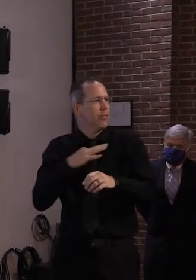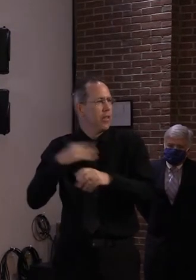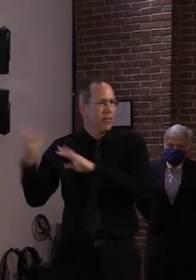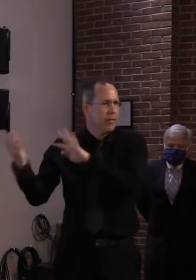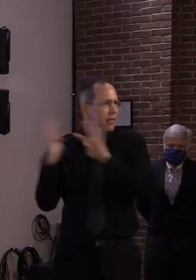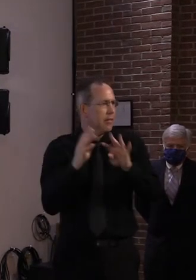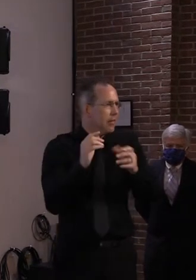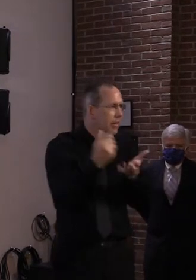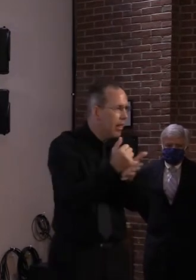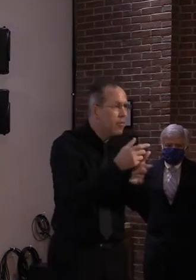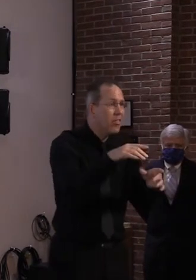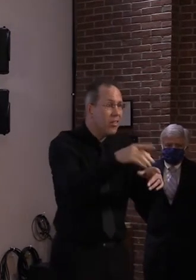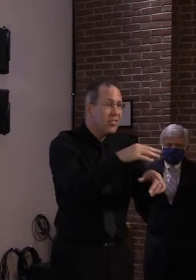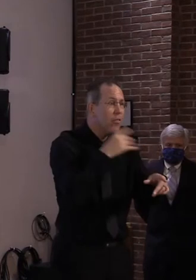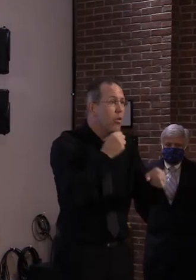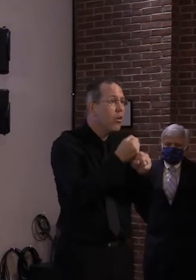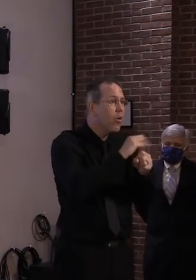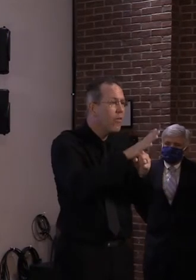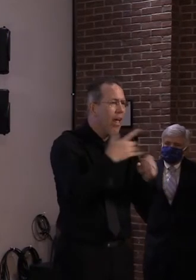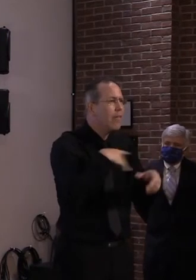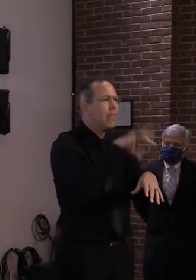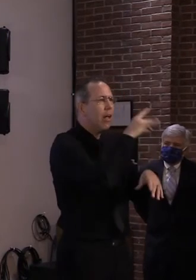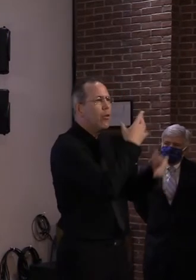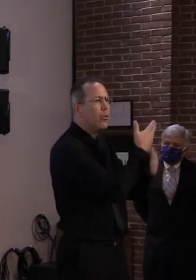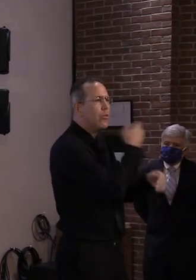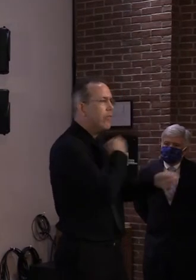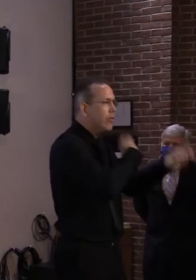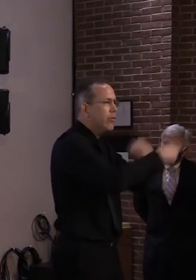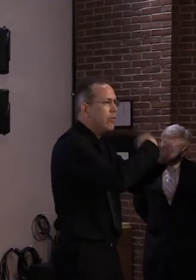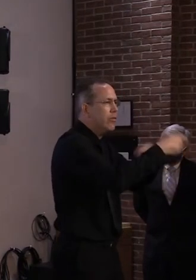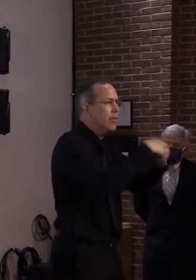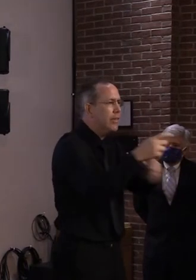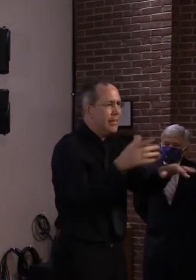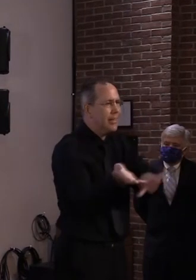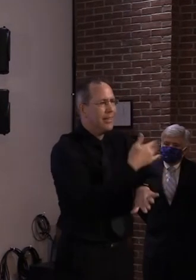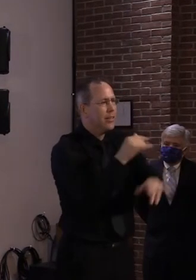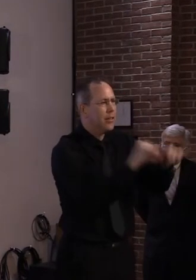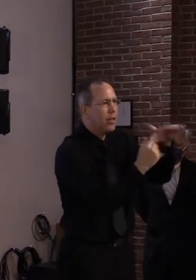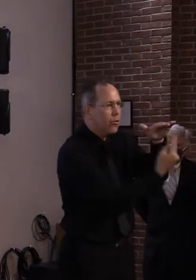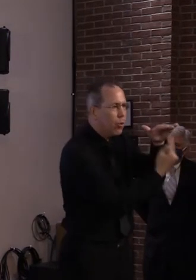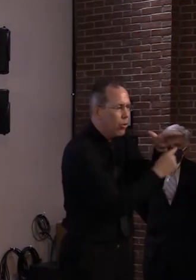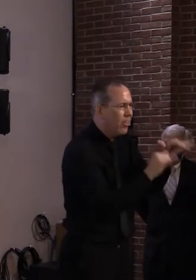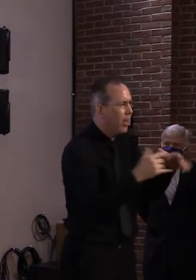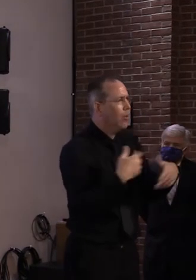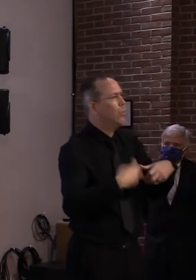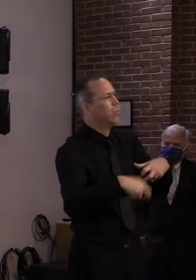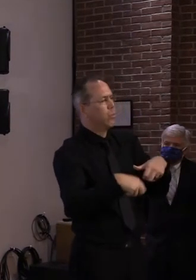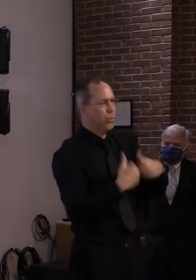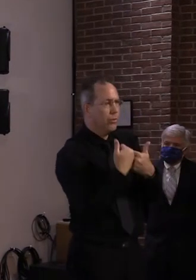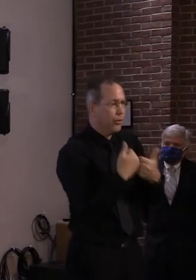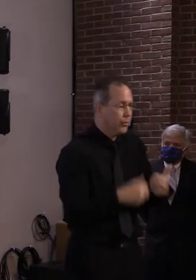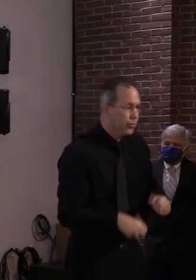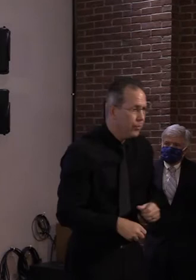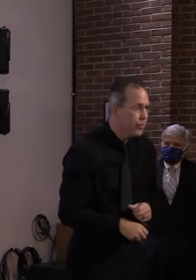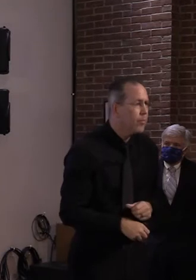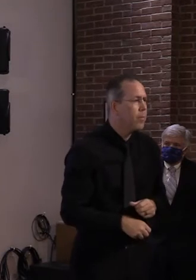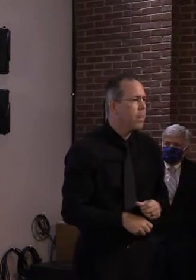Is that going to affect, you know, how the Department of Health handles nursing home outbreaks if it one occurs